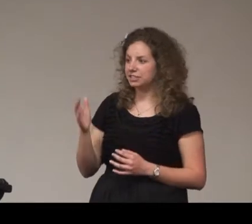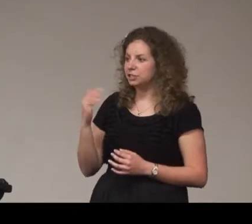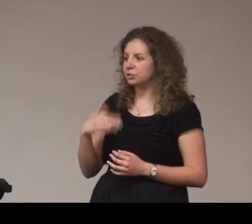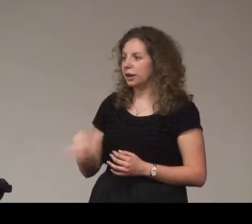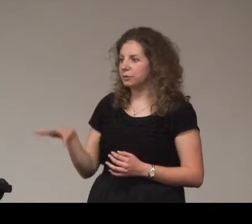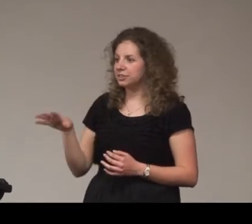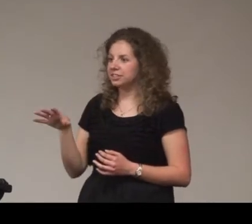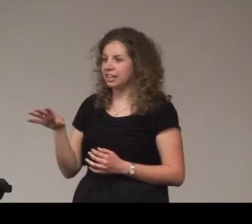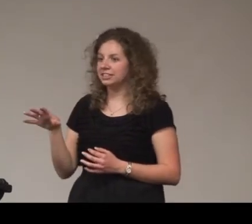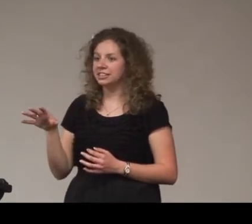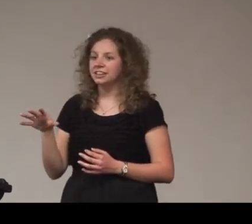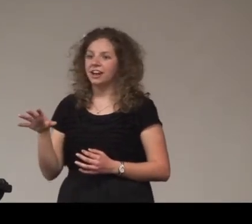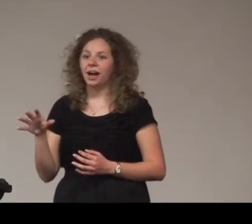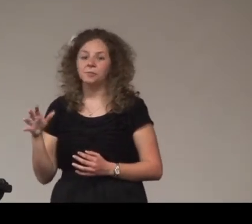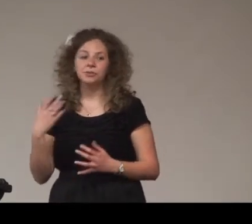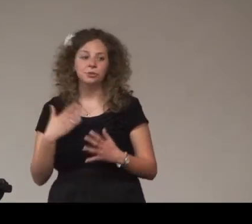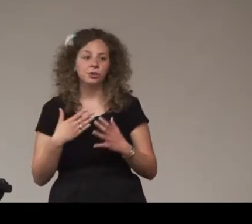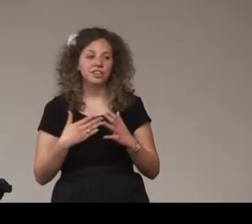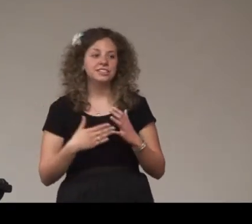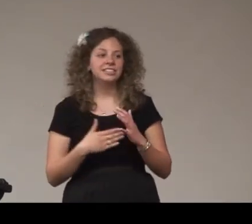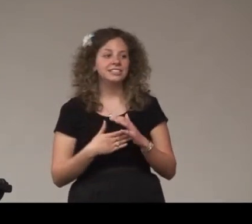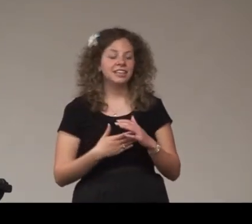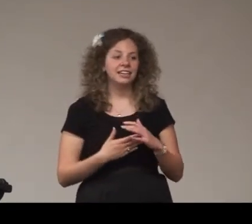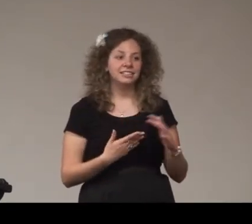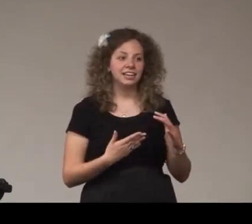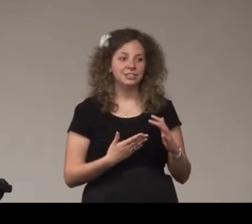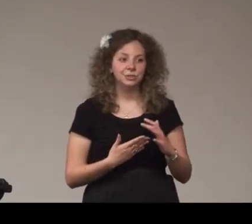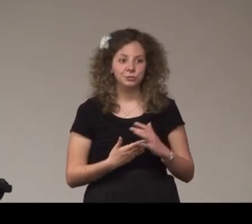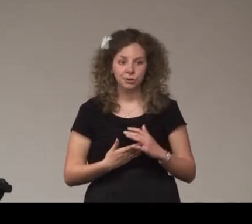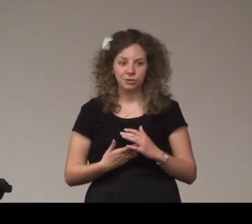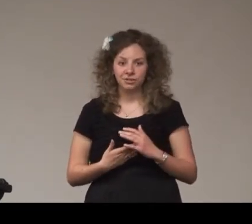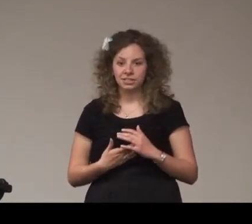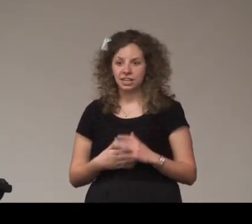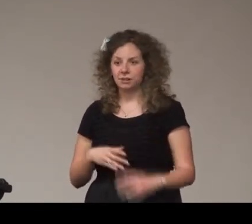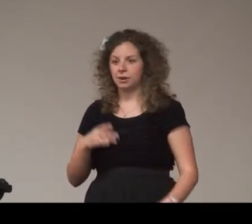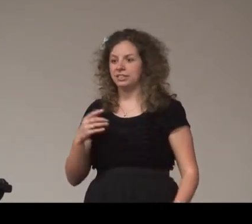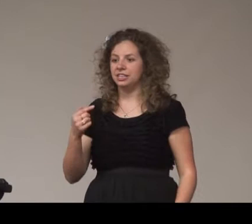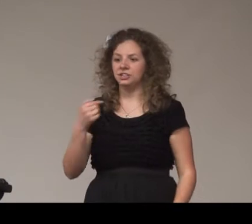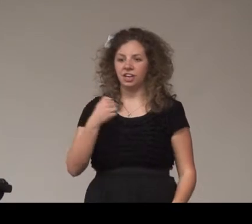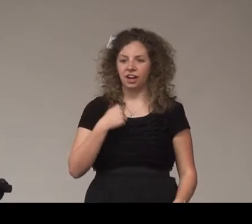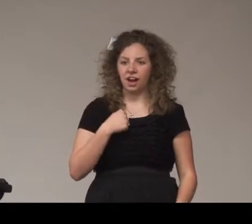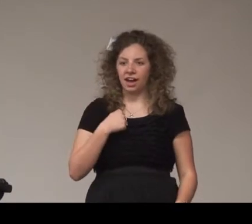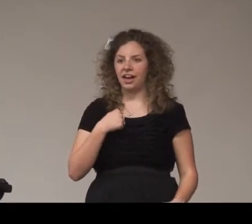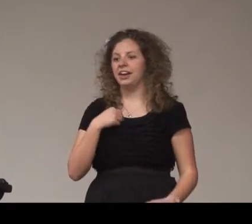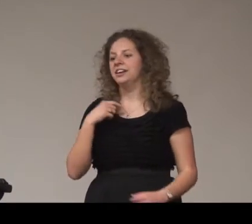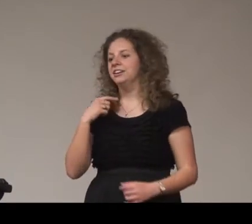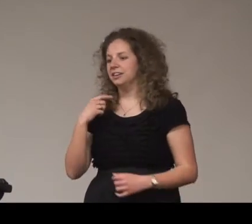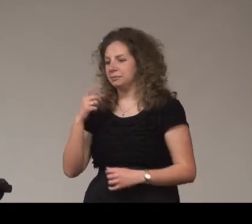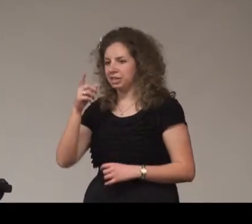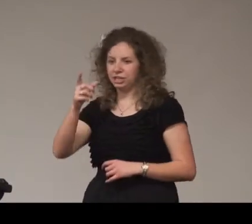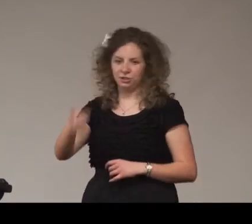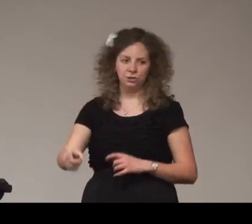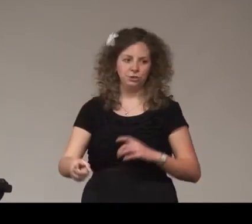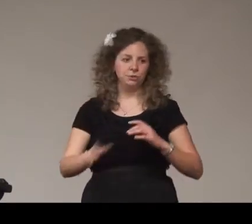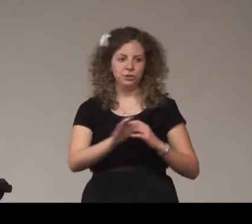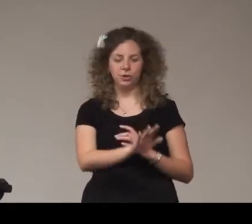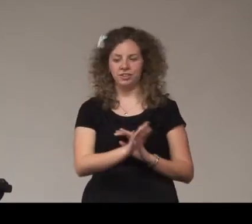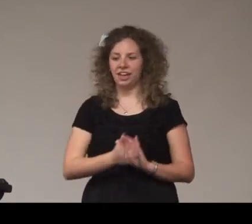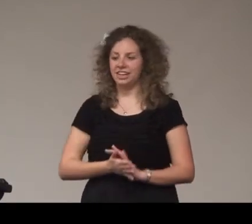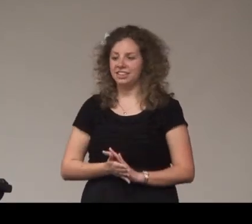teach you a couple of the signs. One of the cool things is I decided to do the pronouns tonight, where I teach like I and me and you and your and that kind of